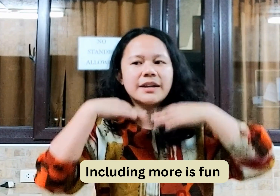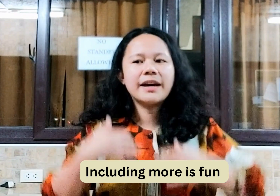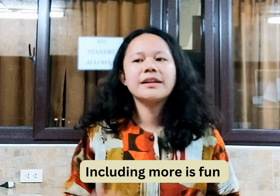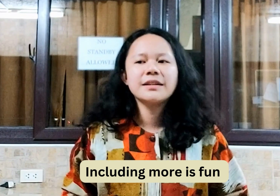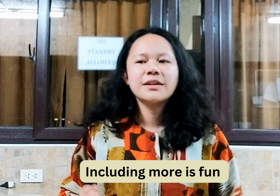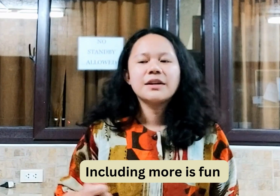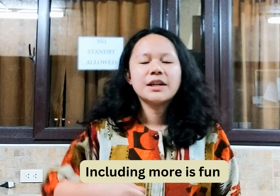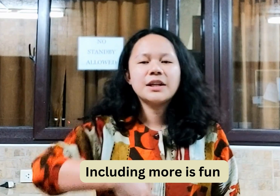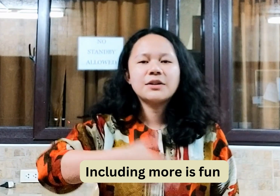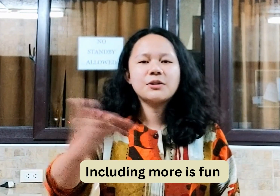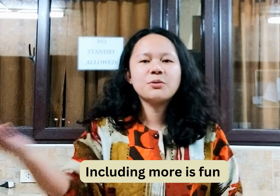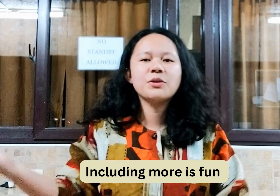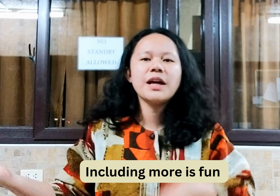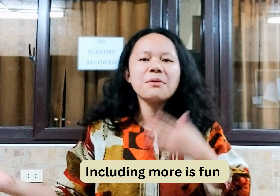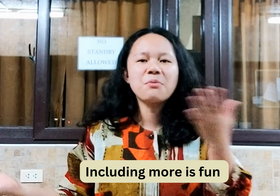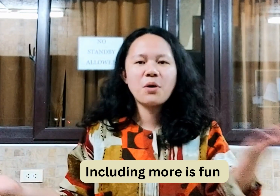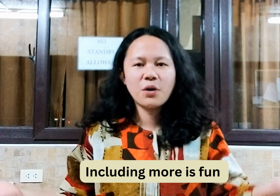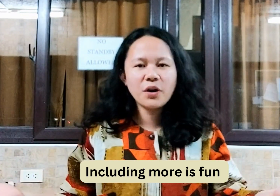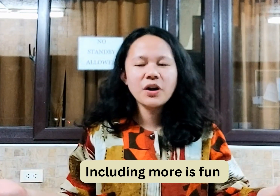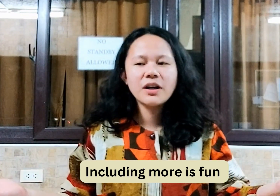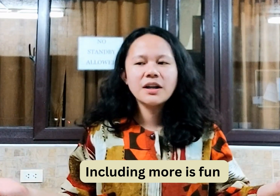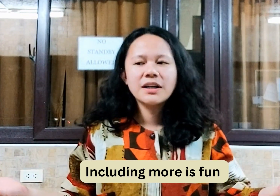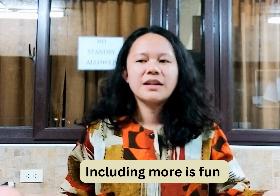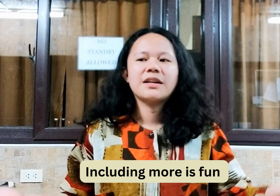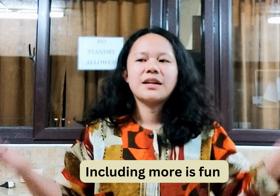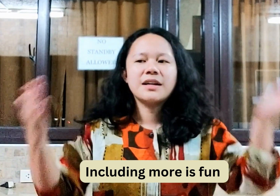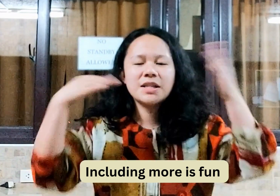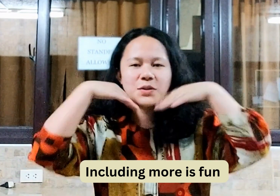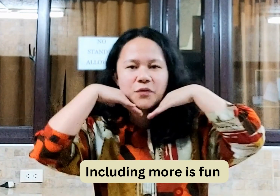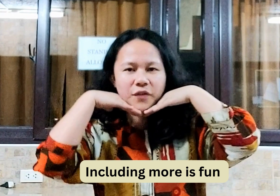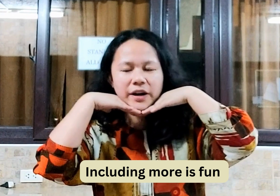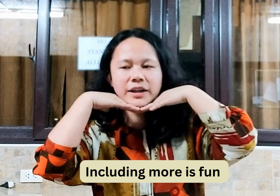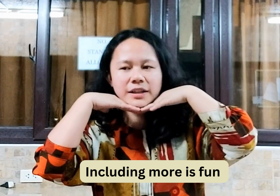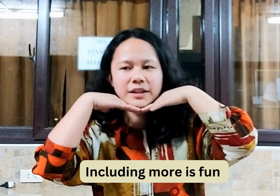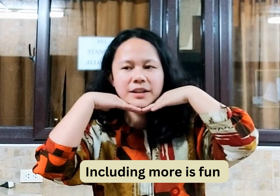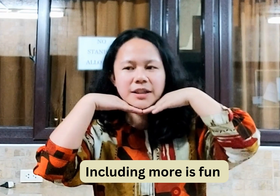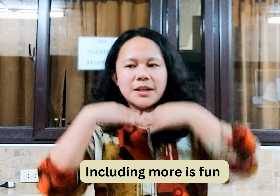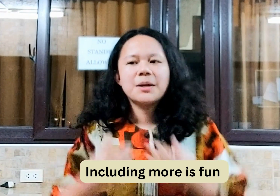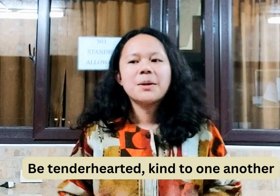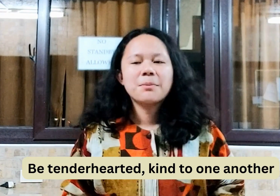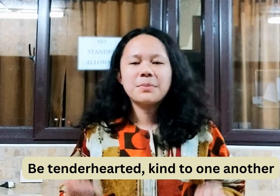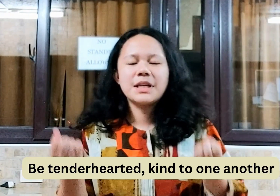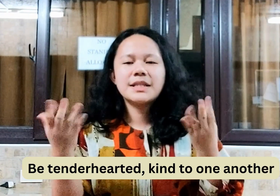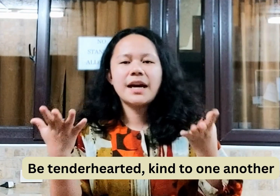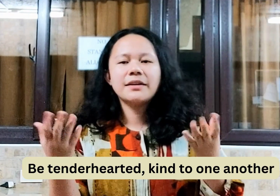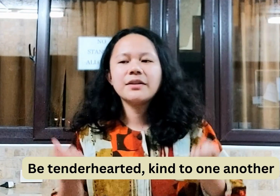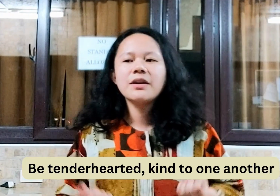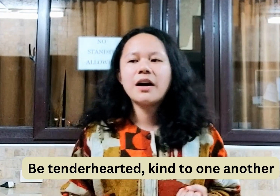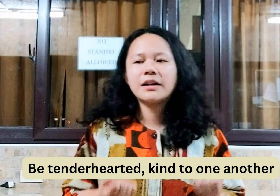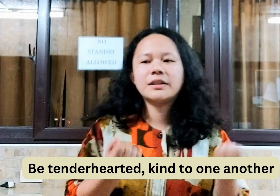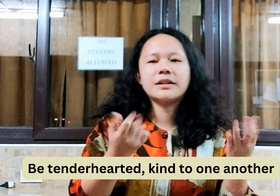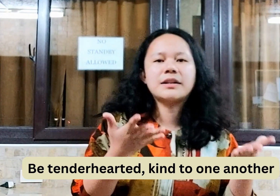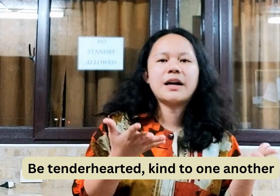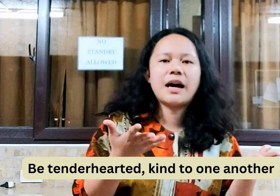Again, including more is fun. Be tender-hearted,